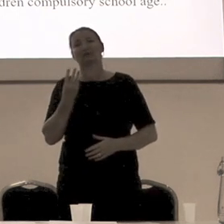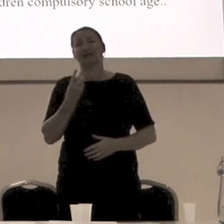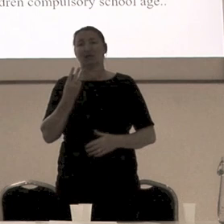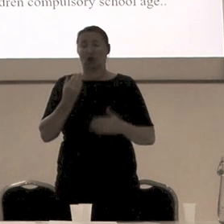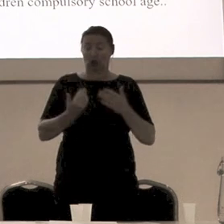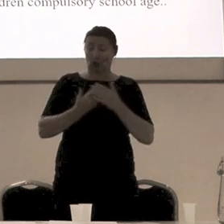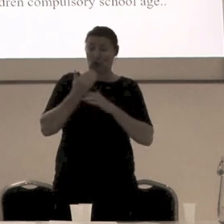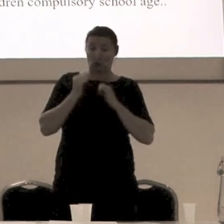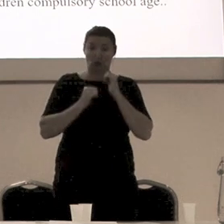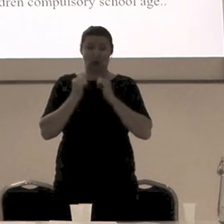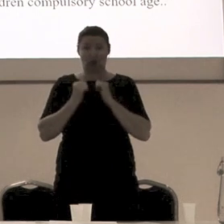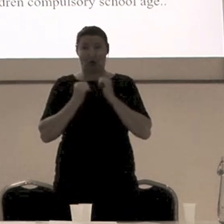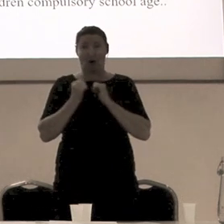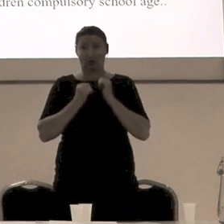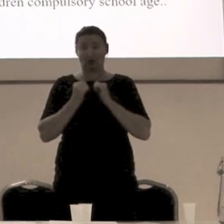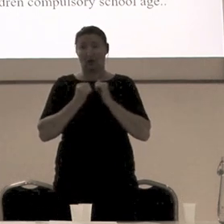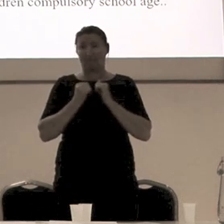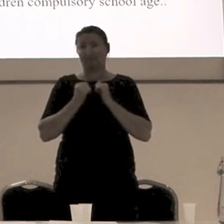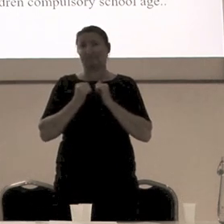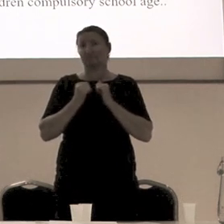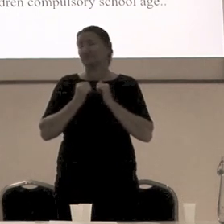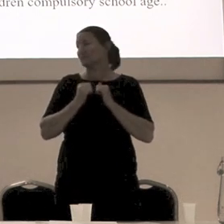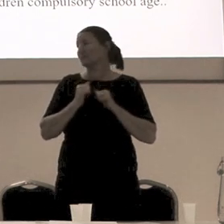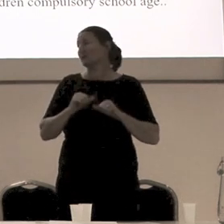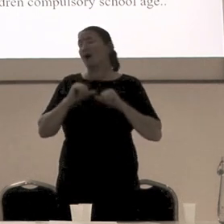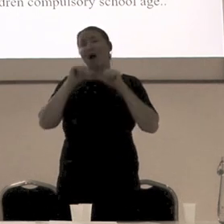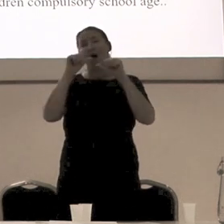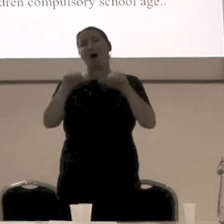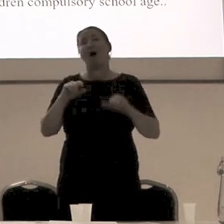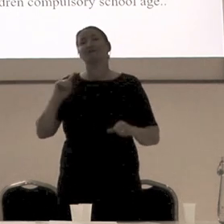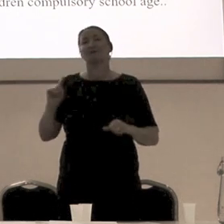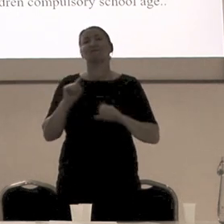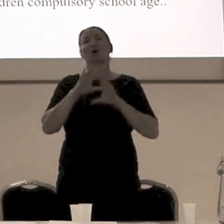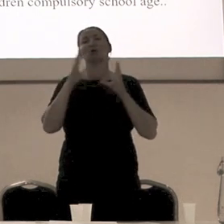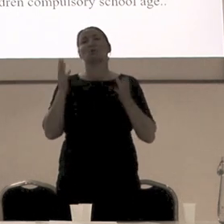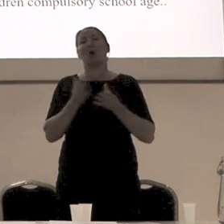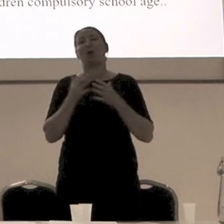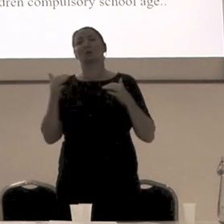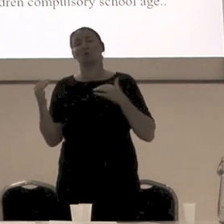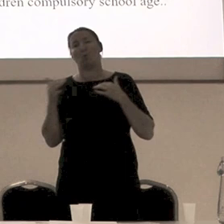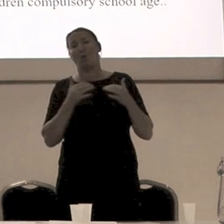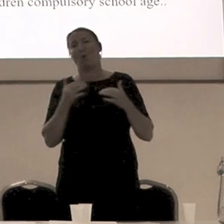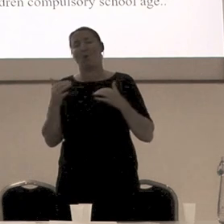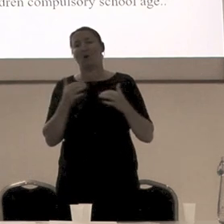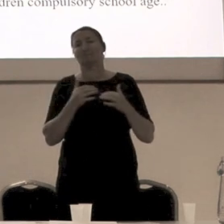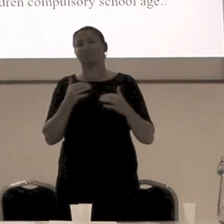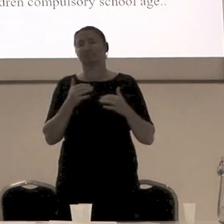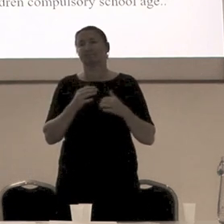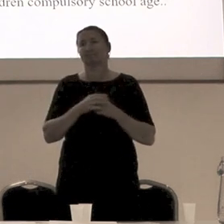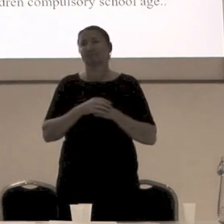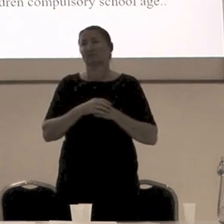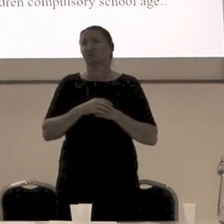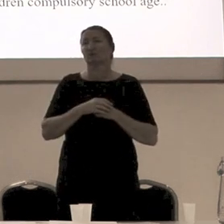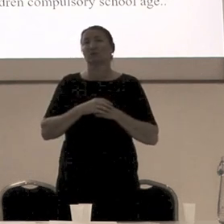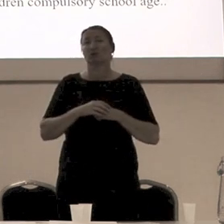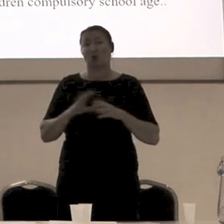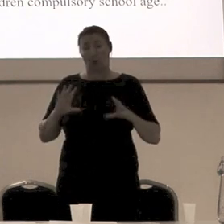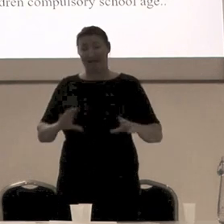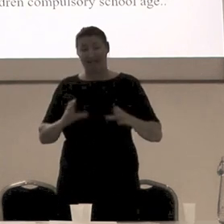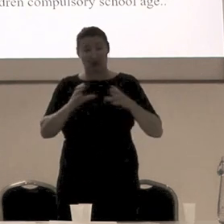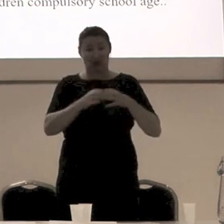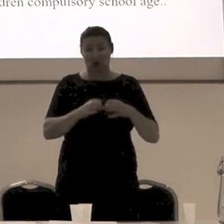new structure, which really only started after the First World War, of a whole series of